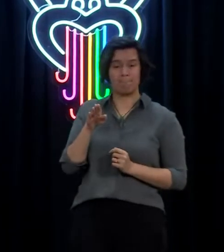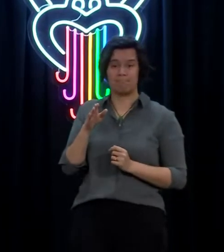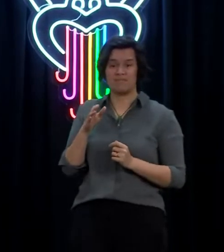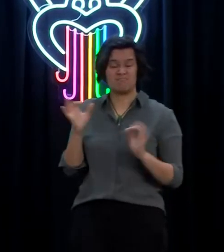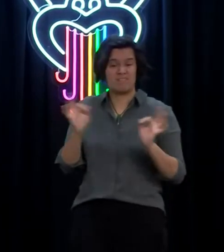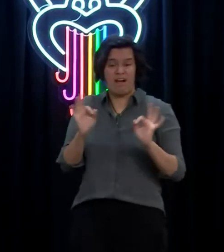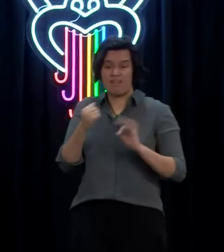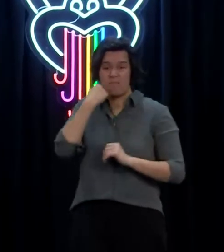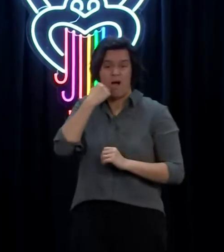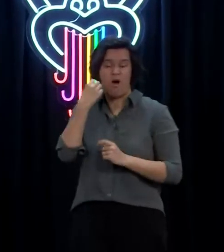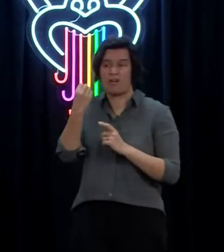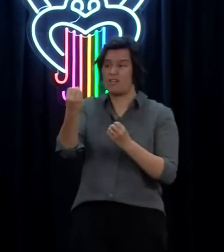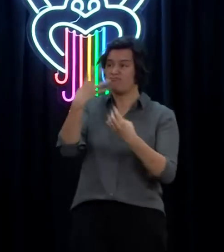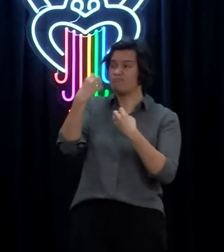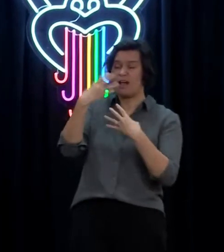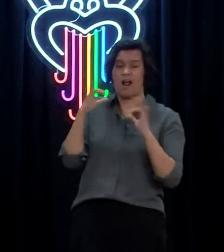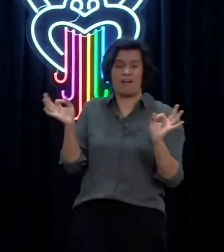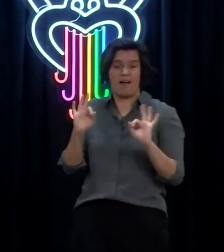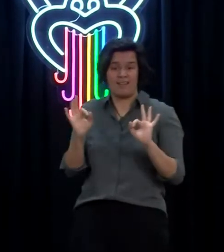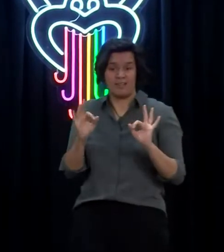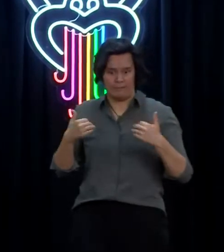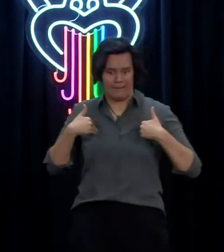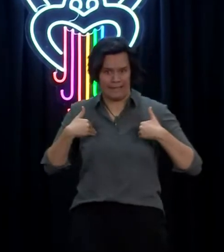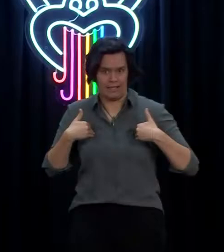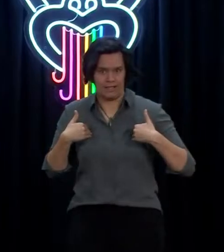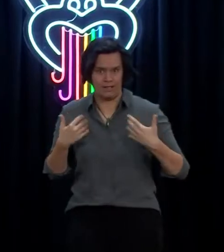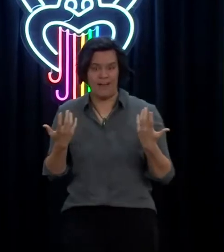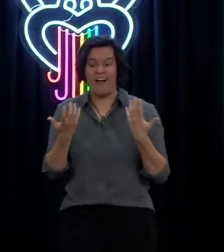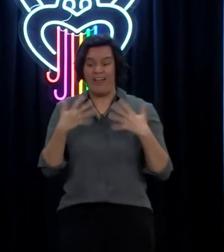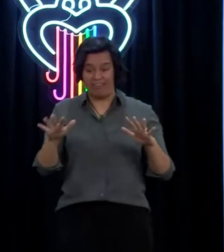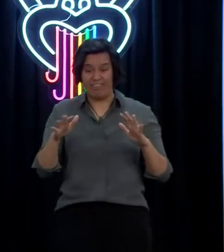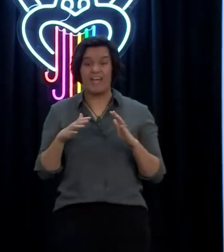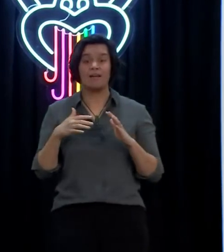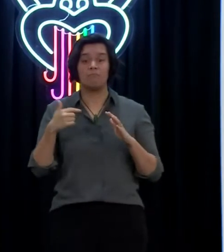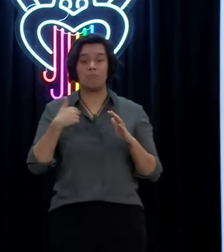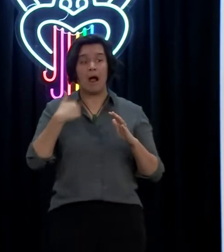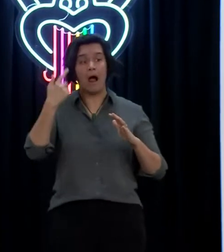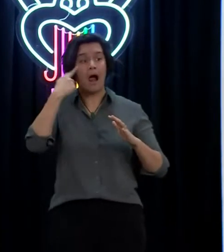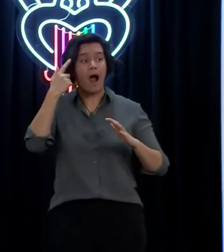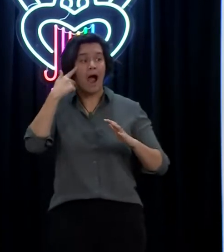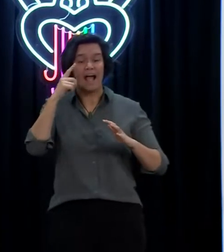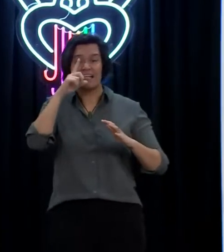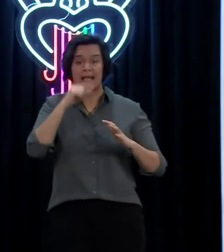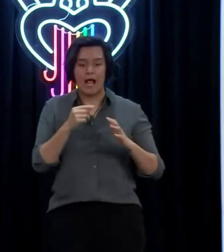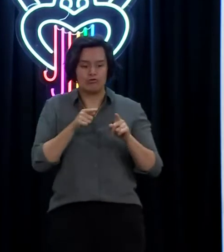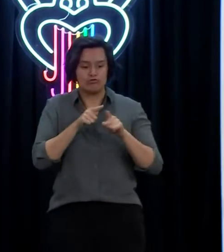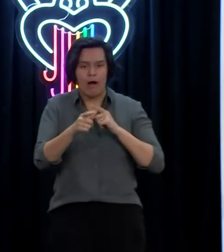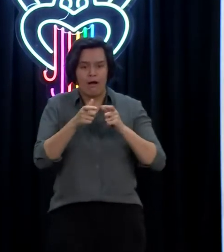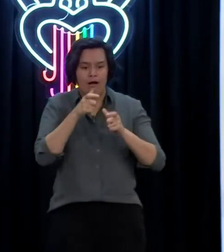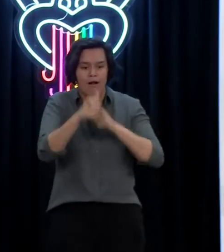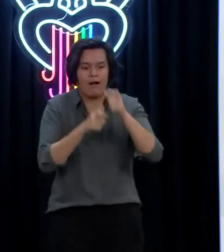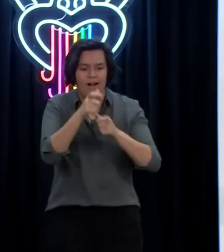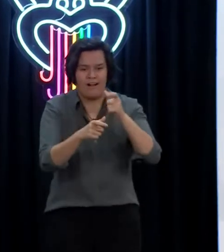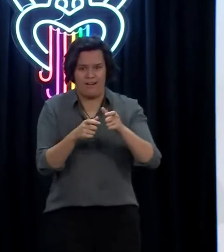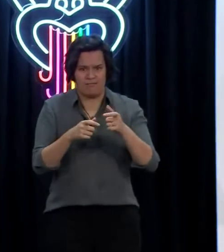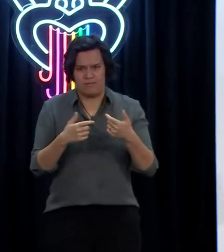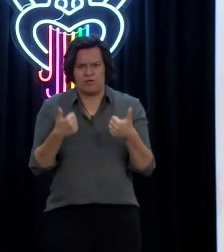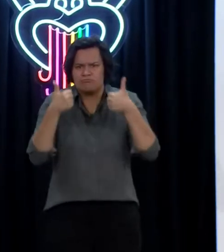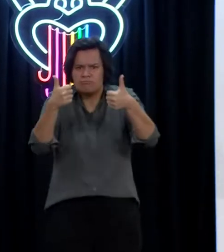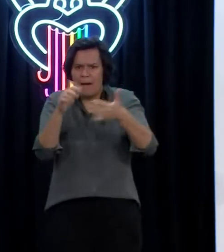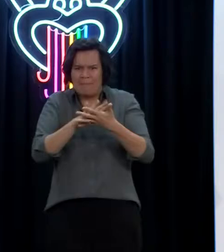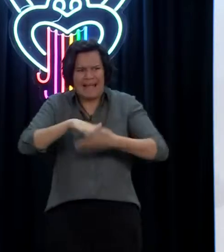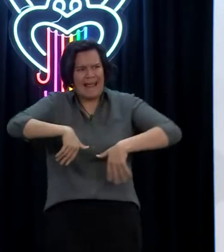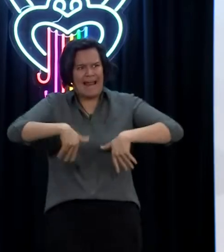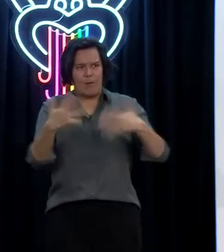try and get it wrong and see people wince at my pronunciation every now and then, I think everyone should have a go. And the more you